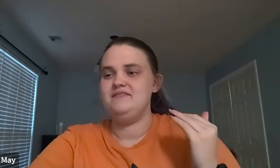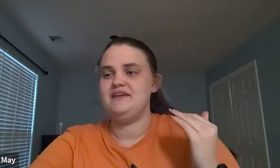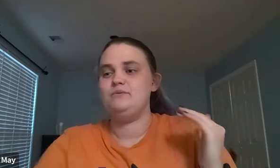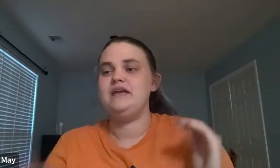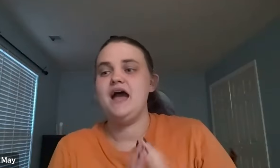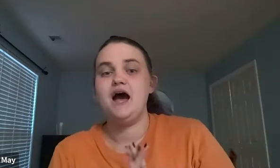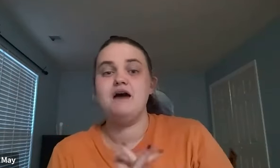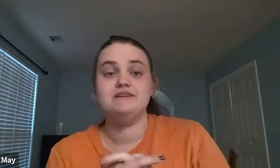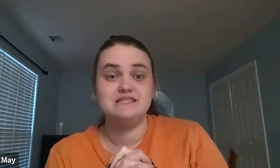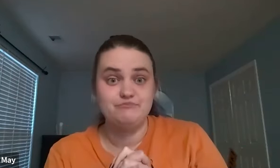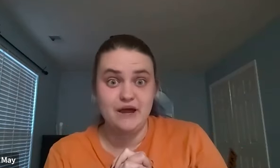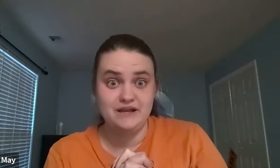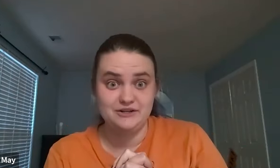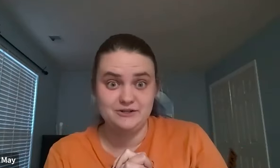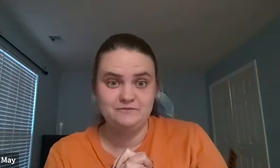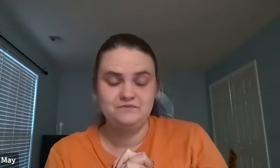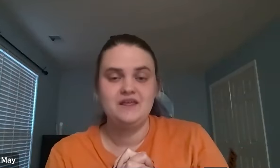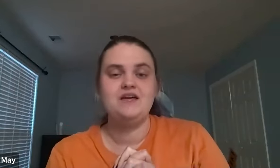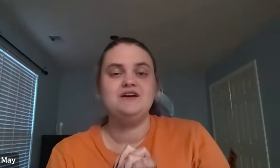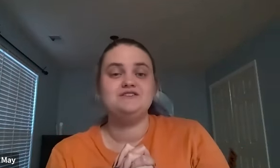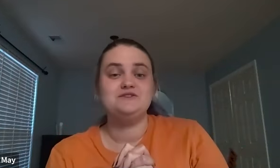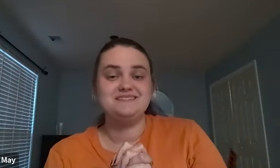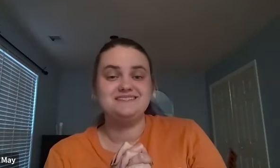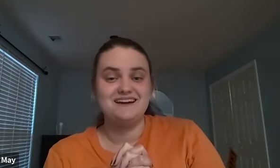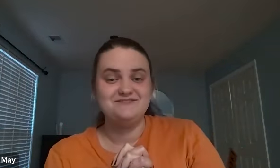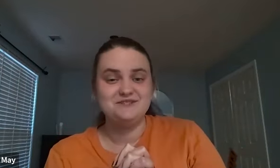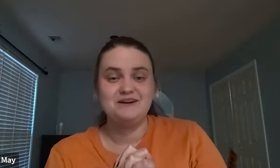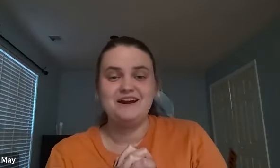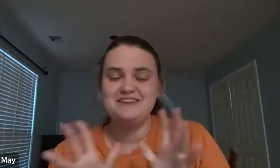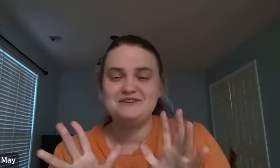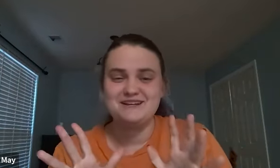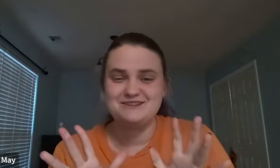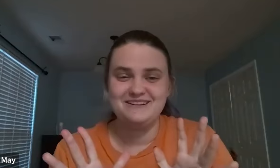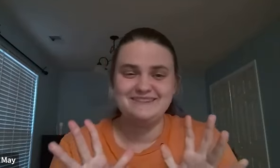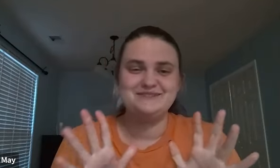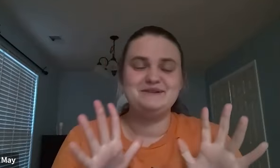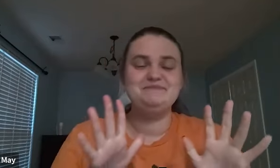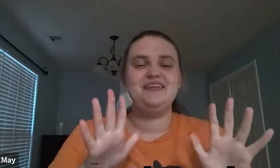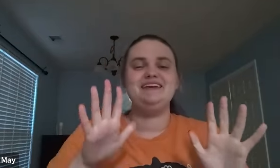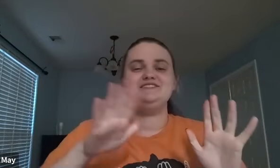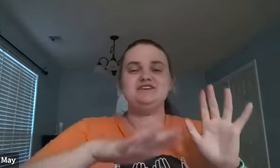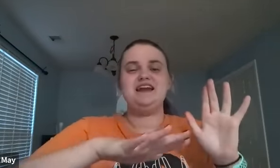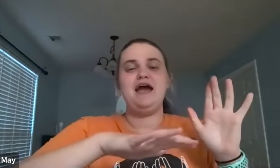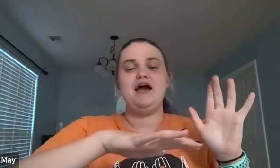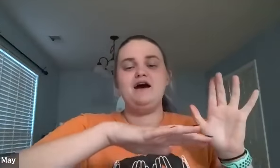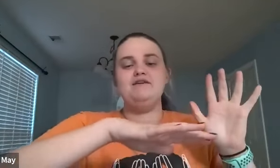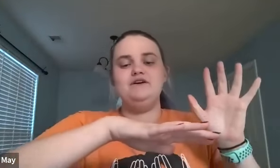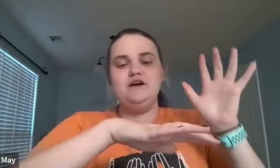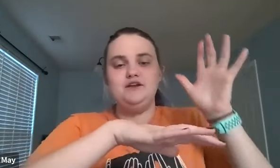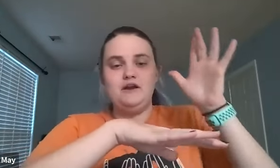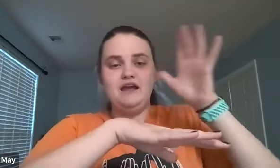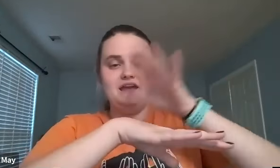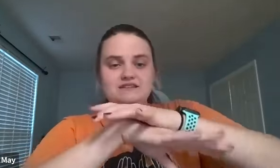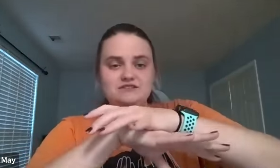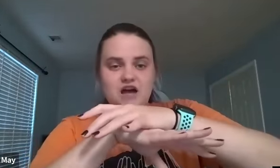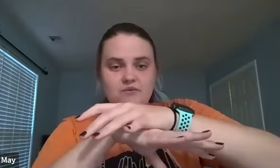Then we have spider. So the sign for spider, I think you guys are going to like this one, is you're going to have your hands on top of each